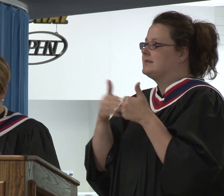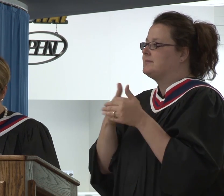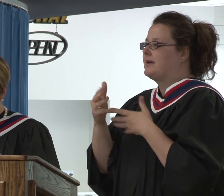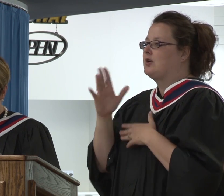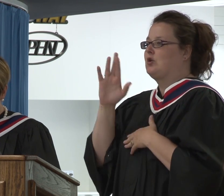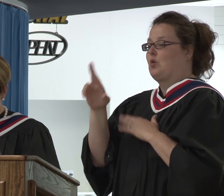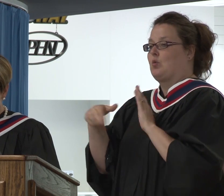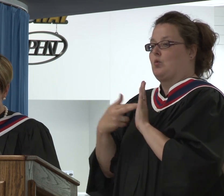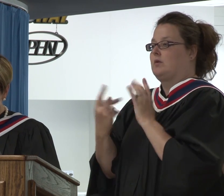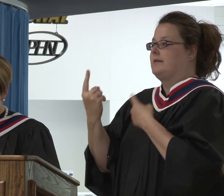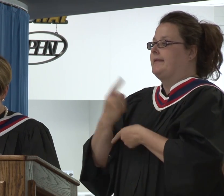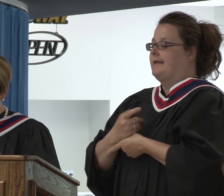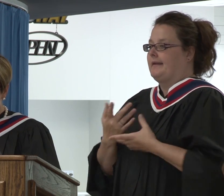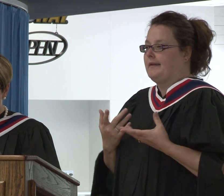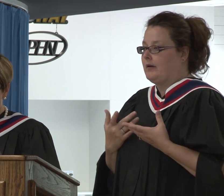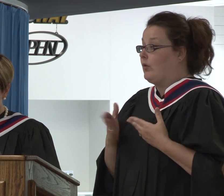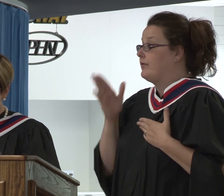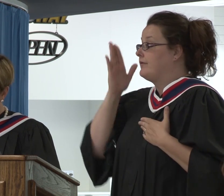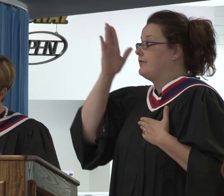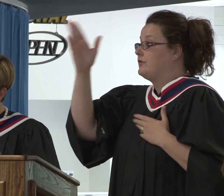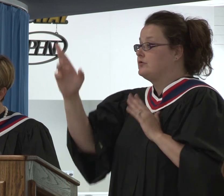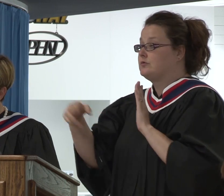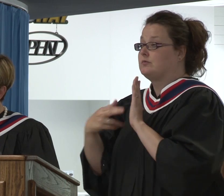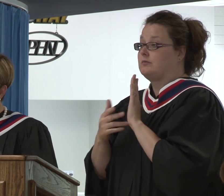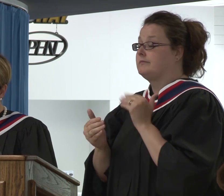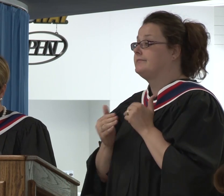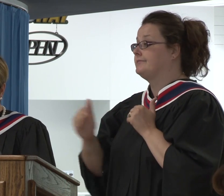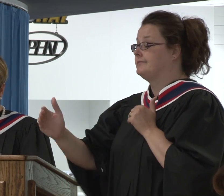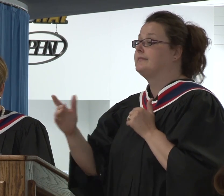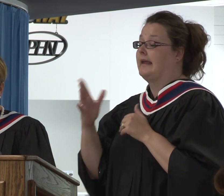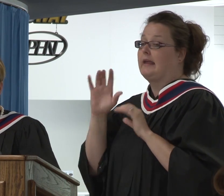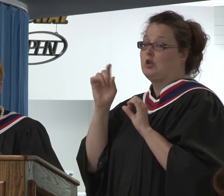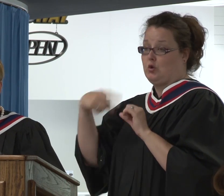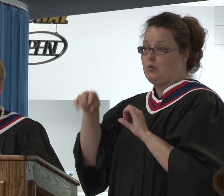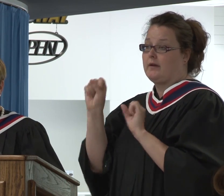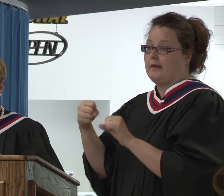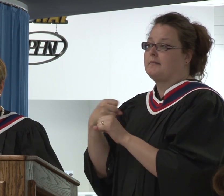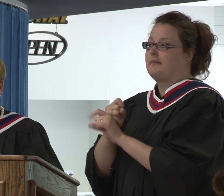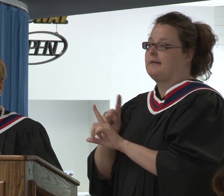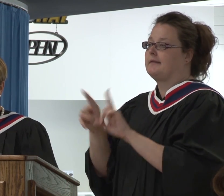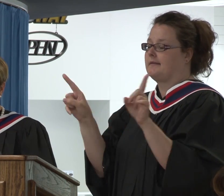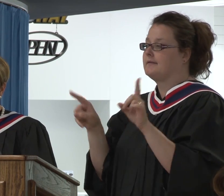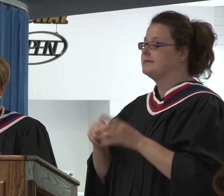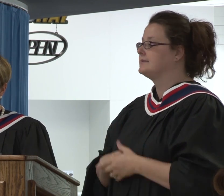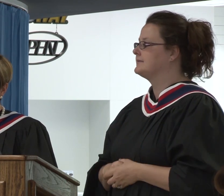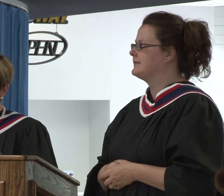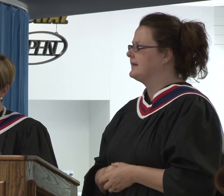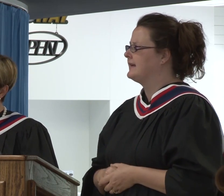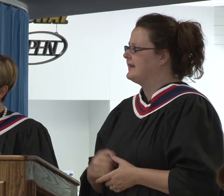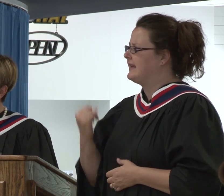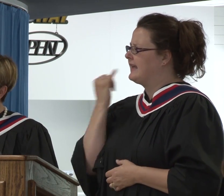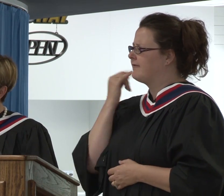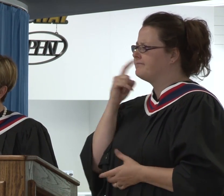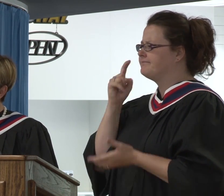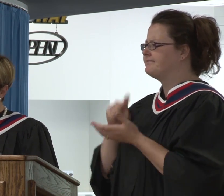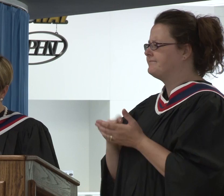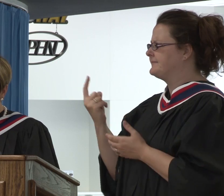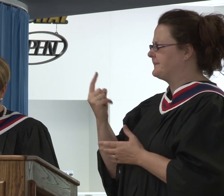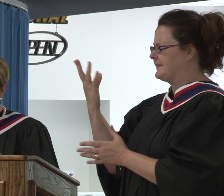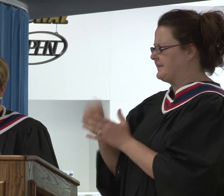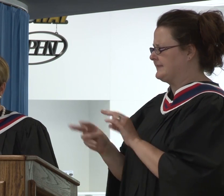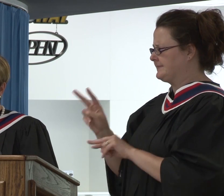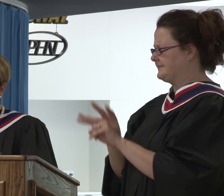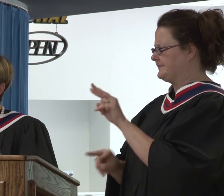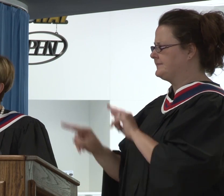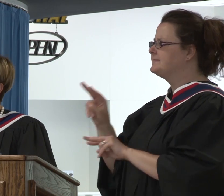role today or in the years that come, can make a difference. So if something is missing, just